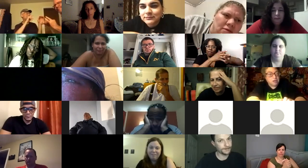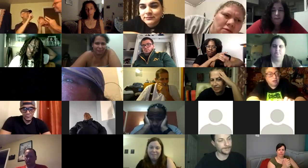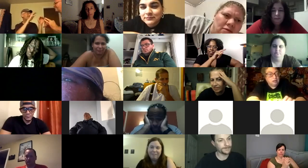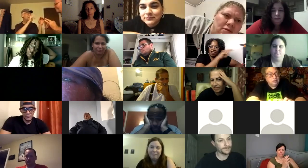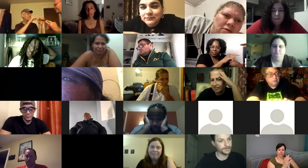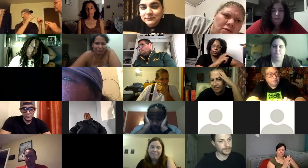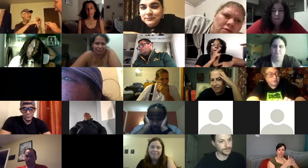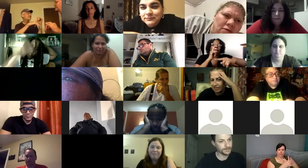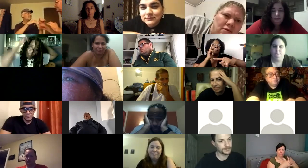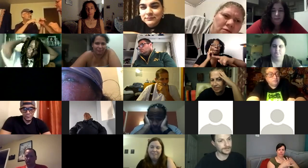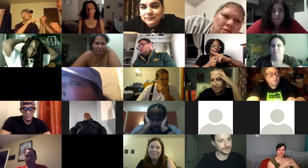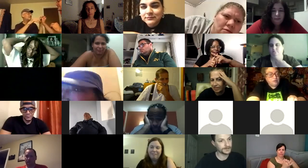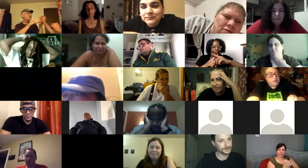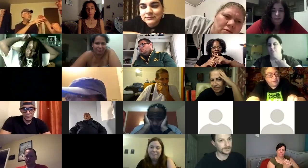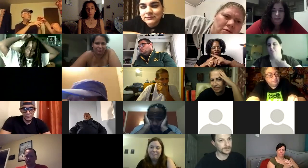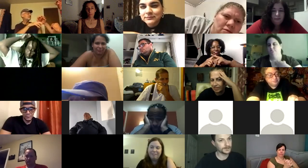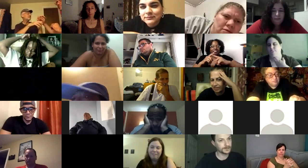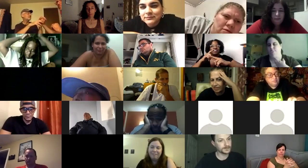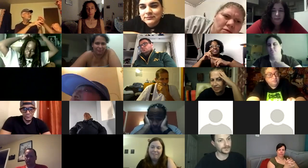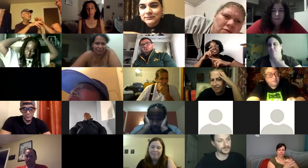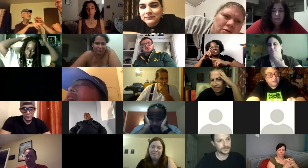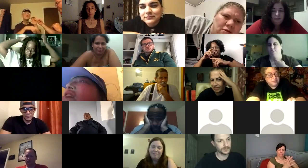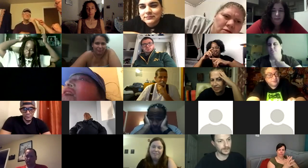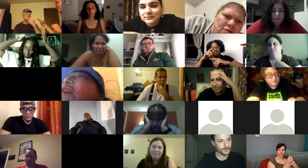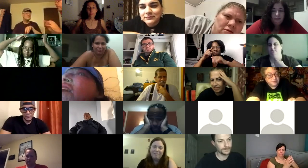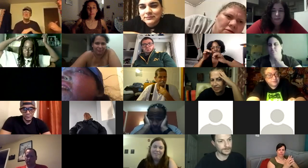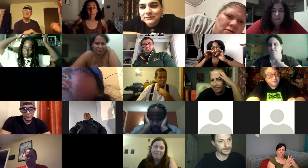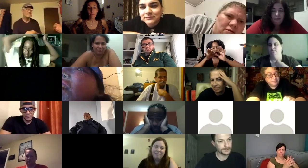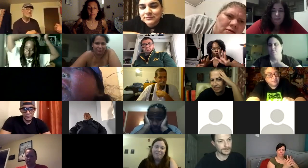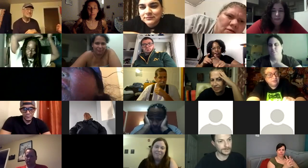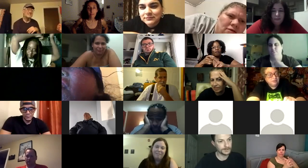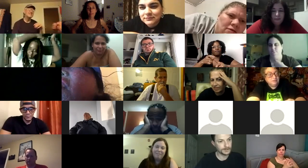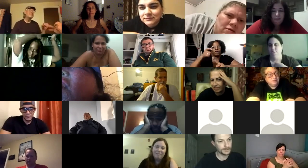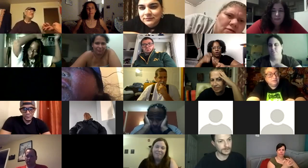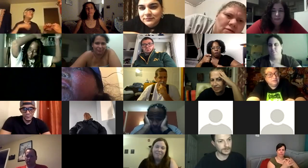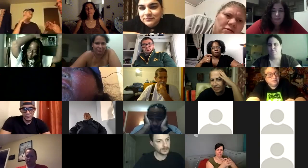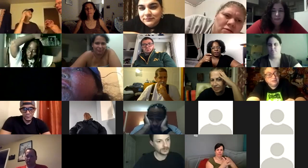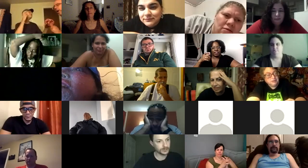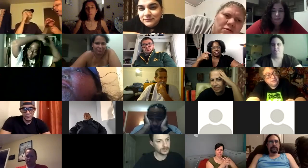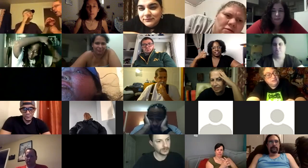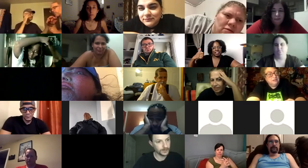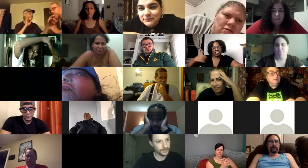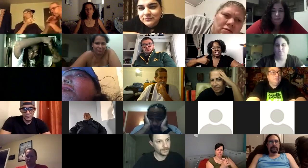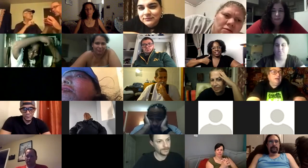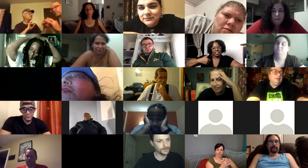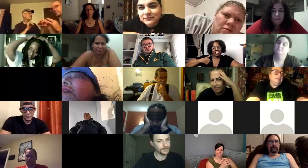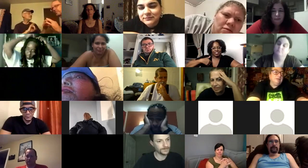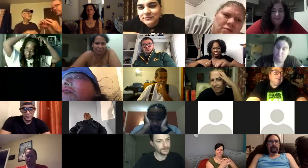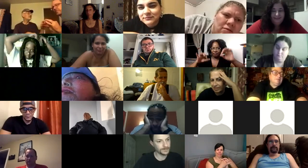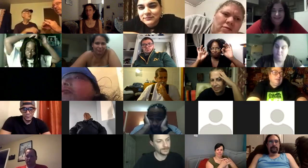Yeah, it's extra special because we do have one of our hearing interpreters is from America, and we also have the team